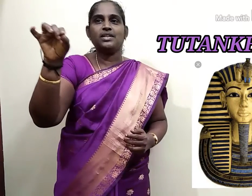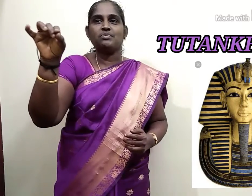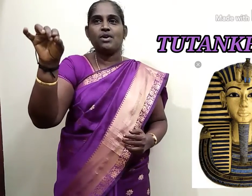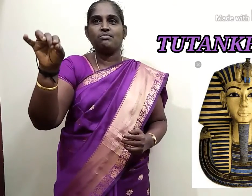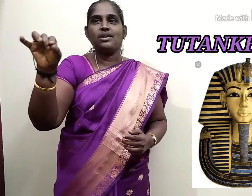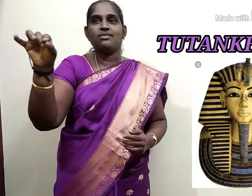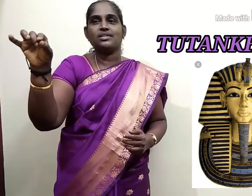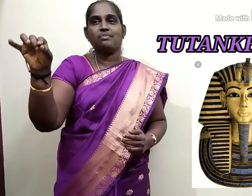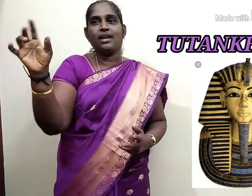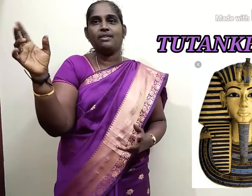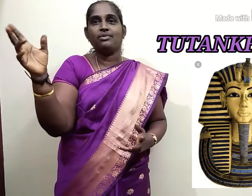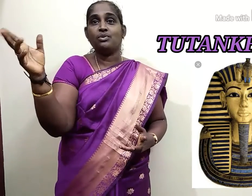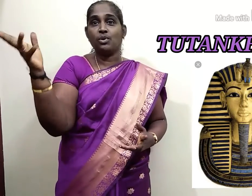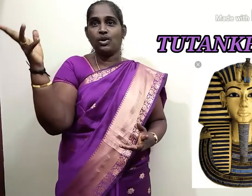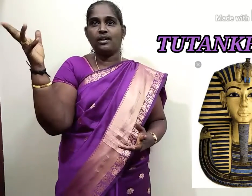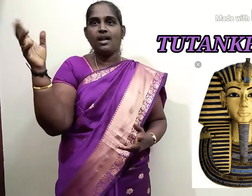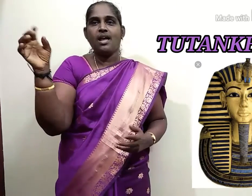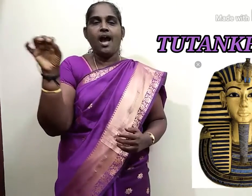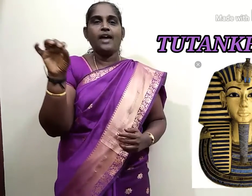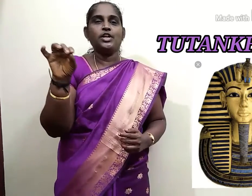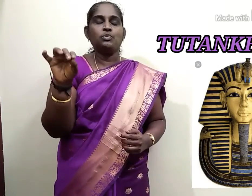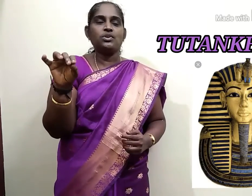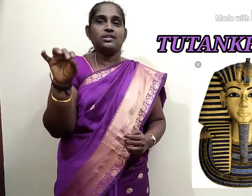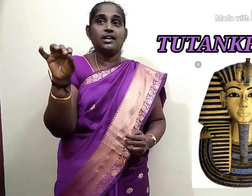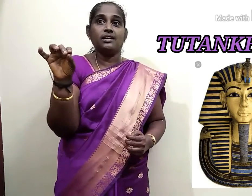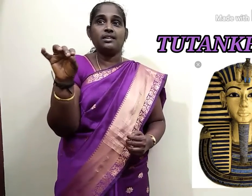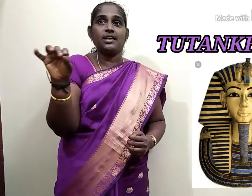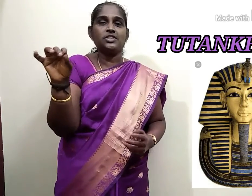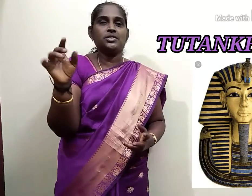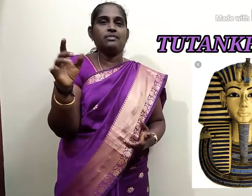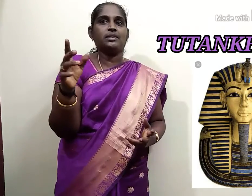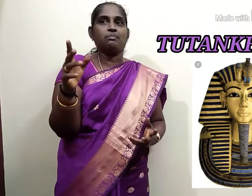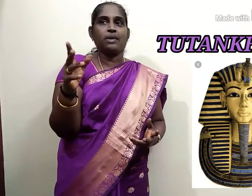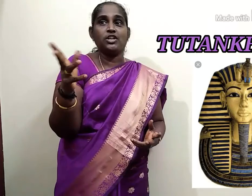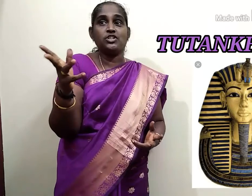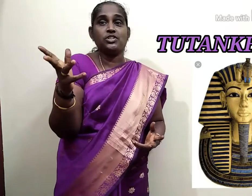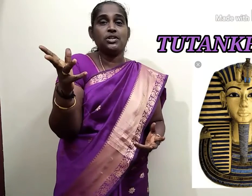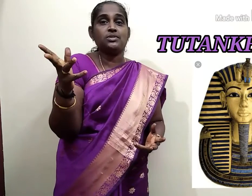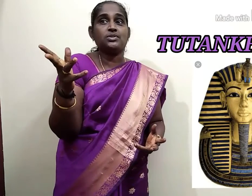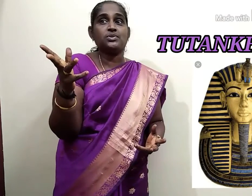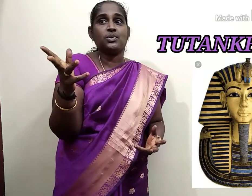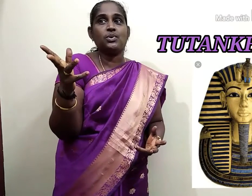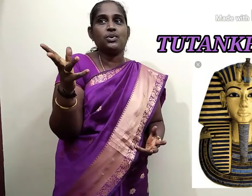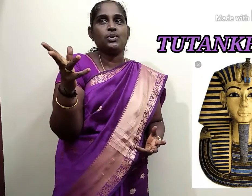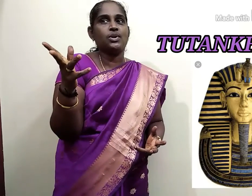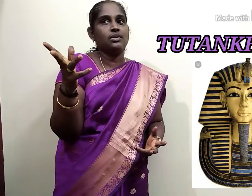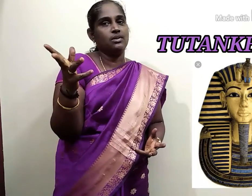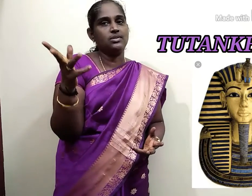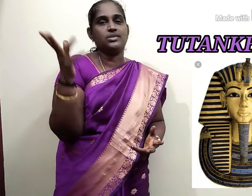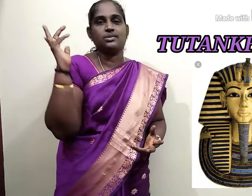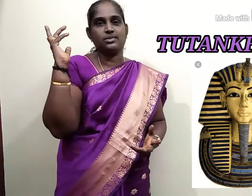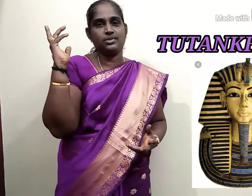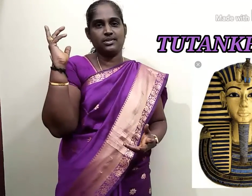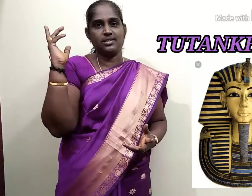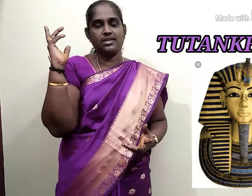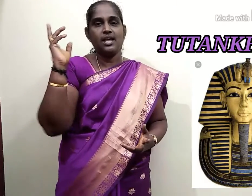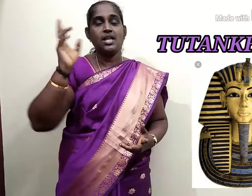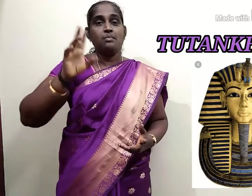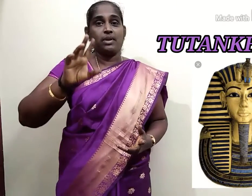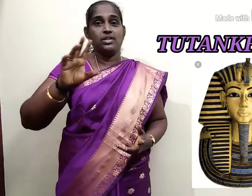this mummy was made of gold and it was decorated with precious stone also. Understand?